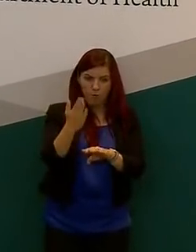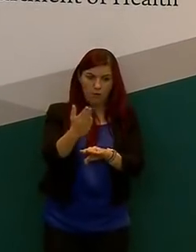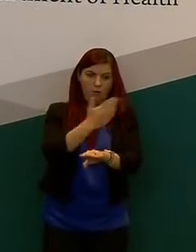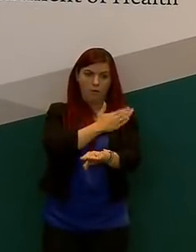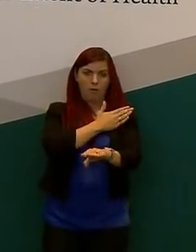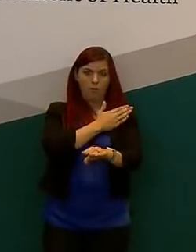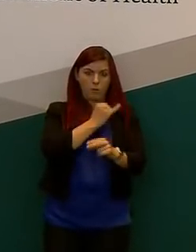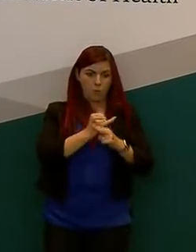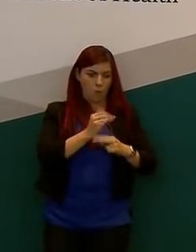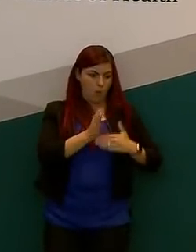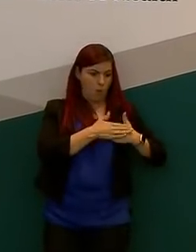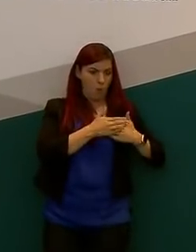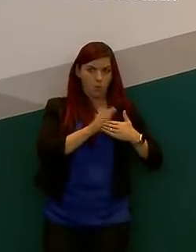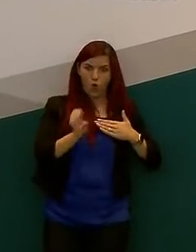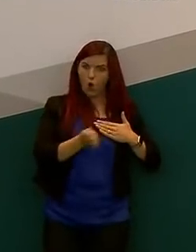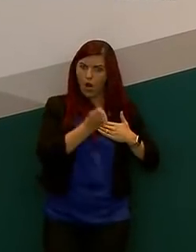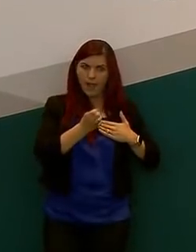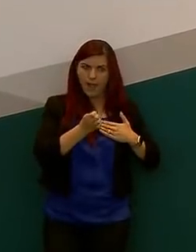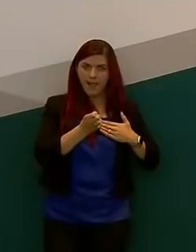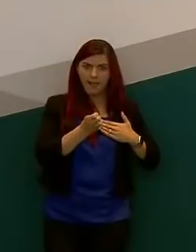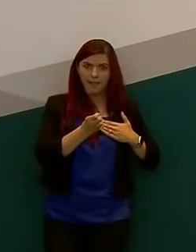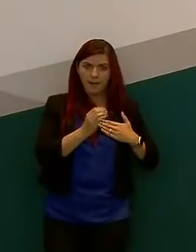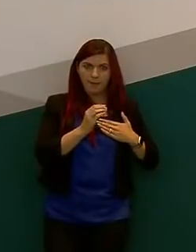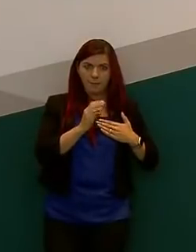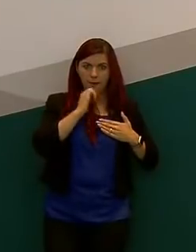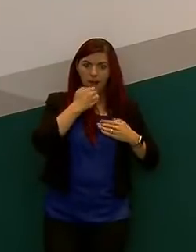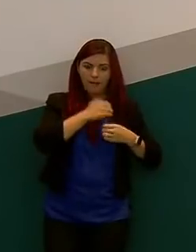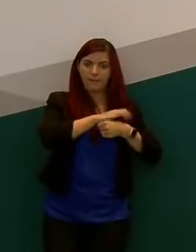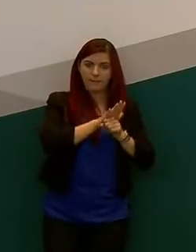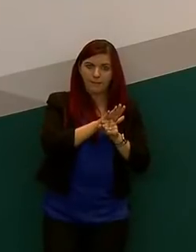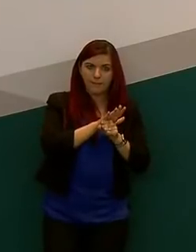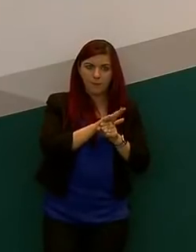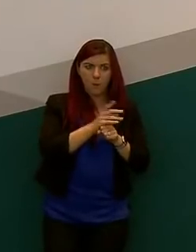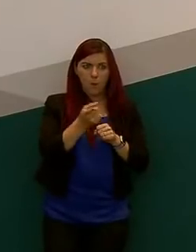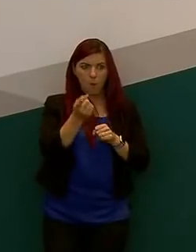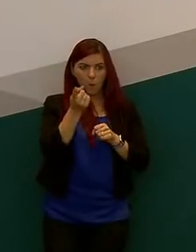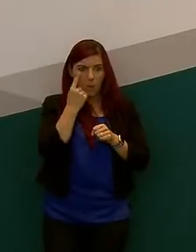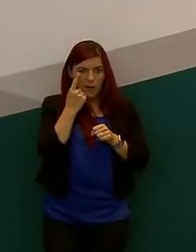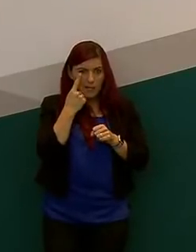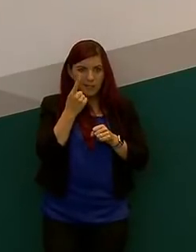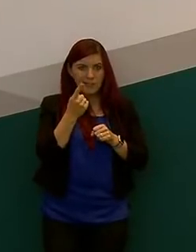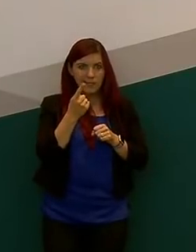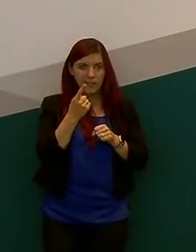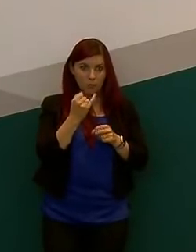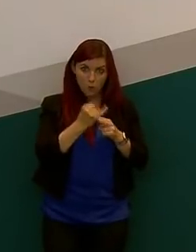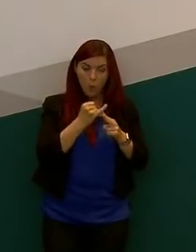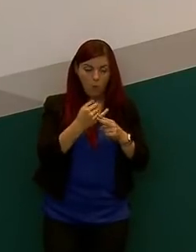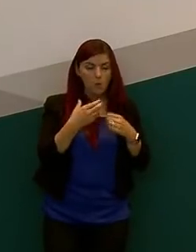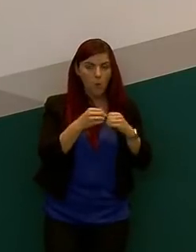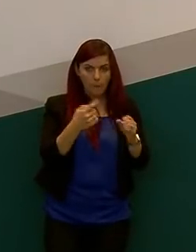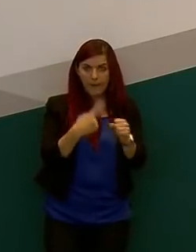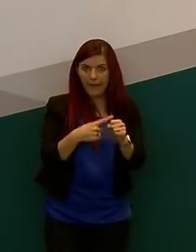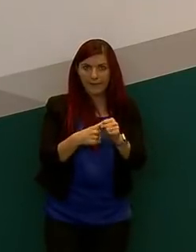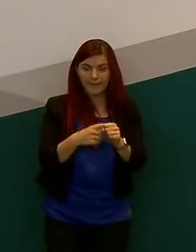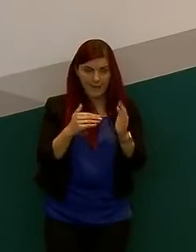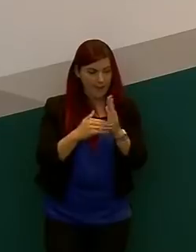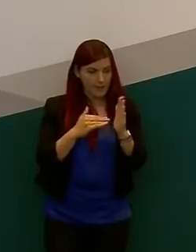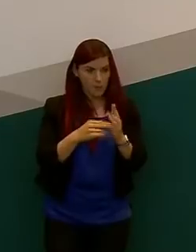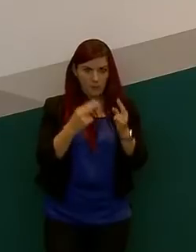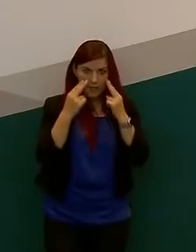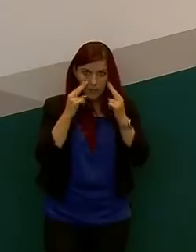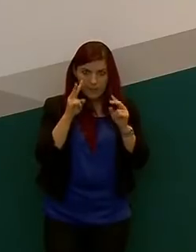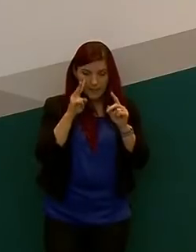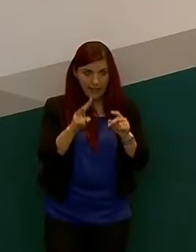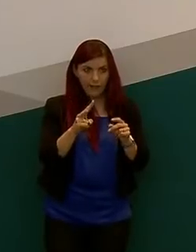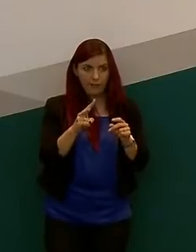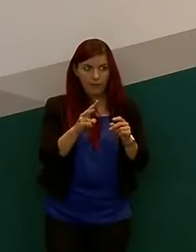in the course of this. We need to see schools reopening in Ireland. We need to see the course, the